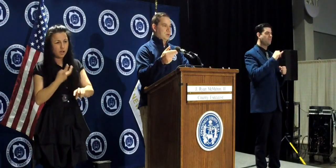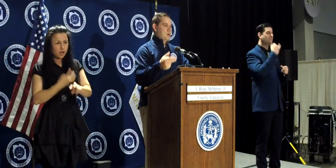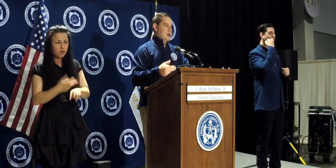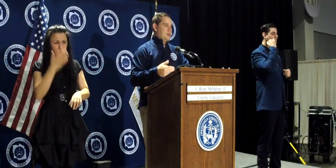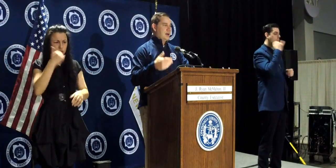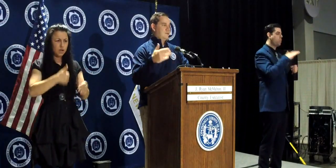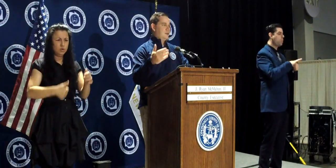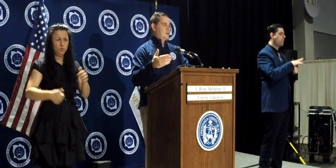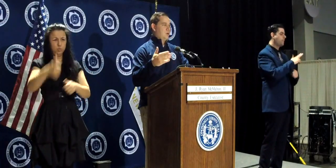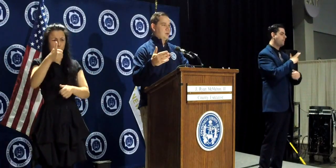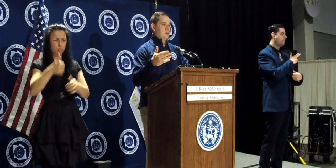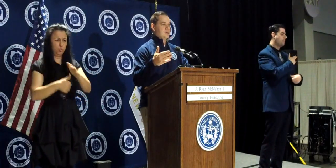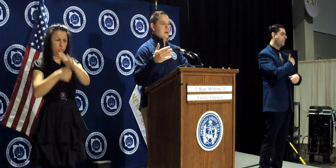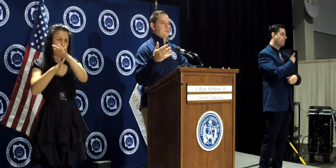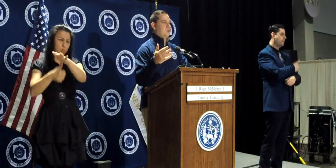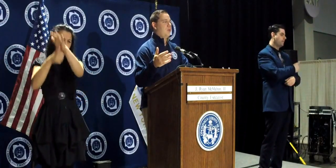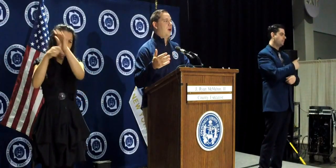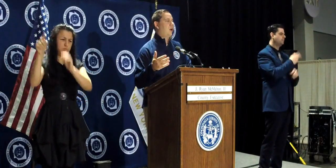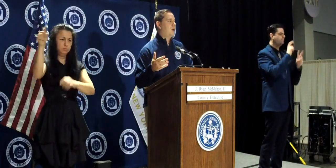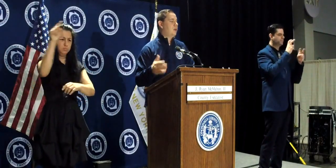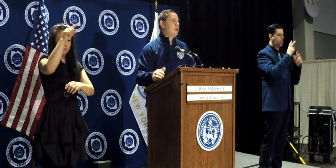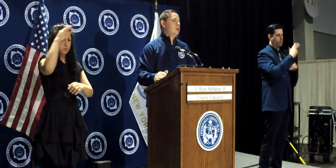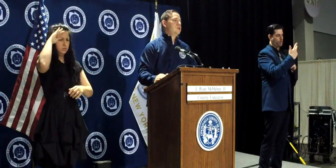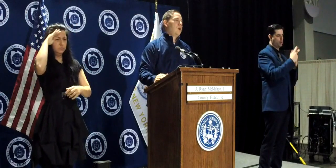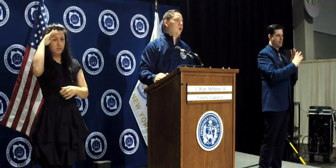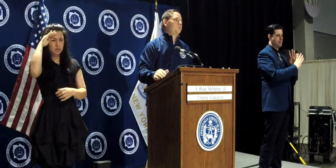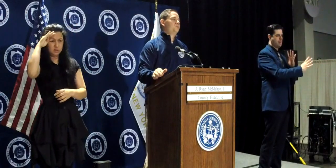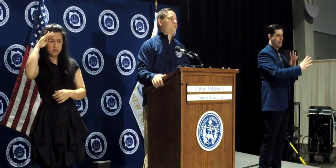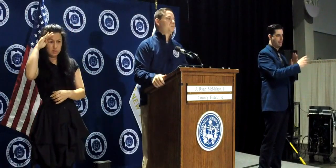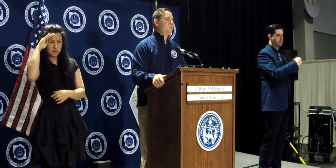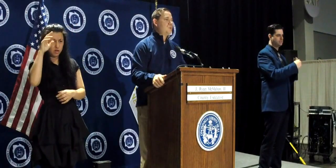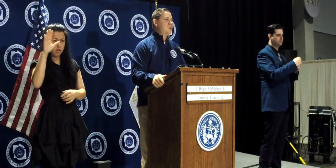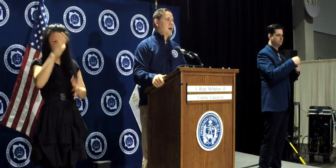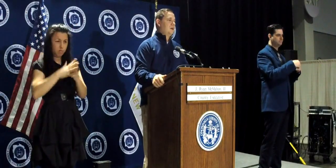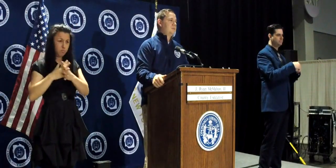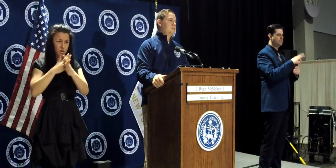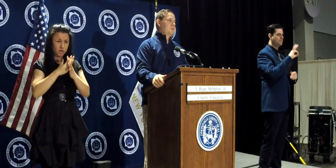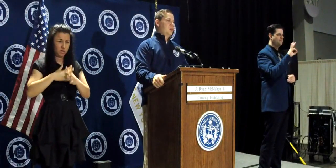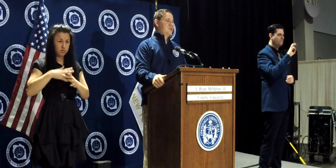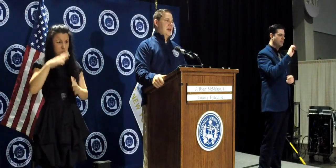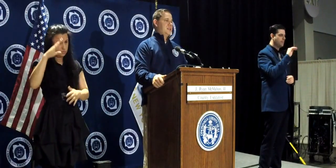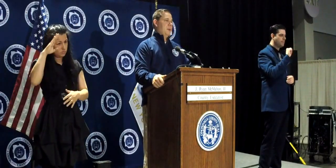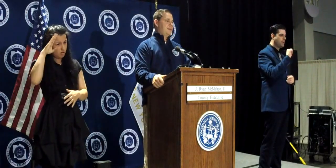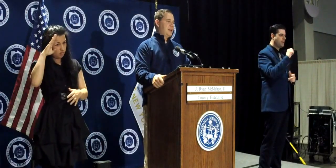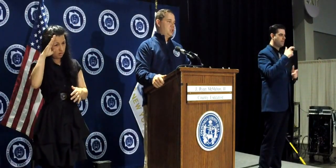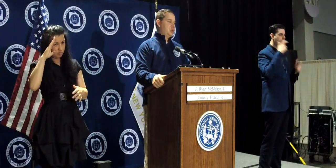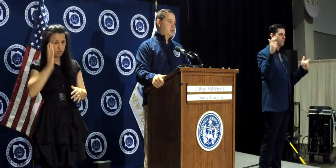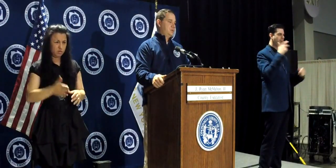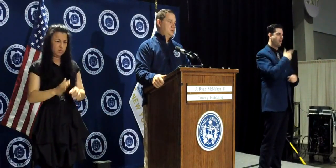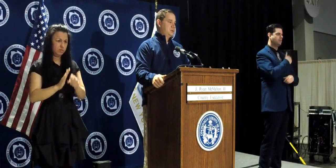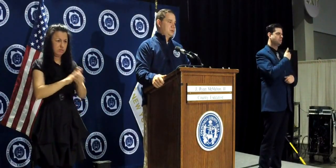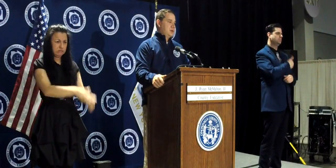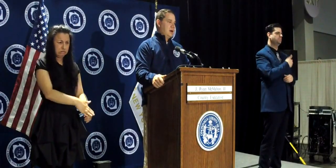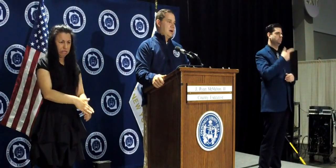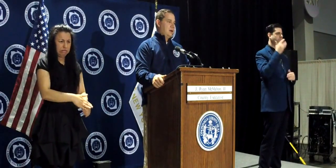2. And then if they don't intercept, you're there. So there's an